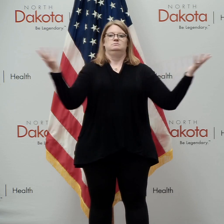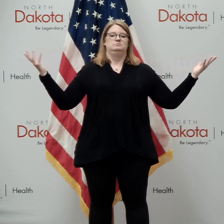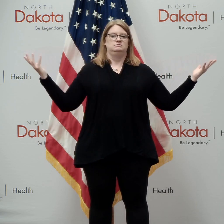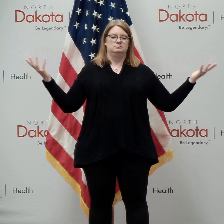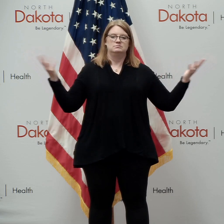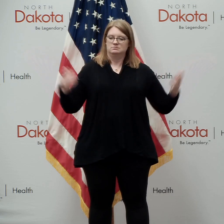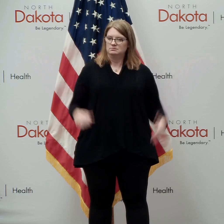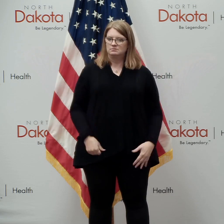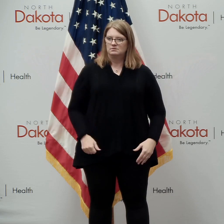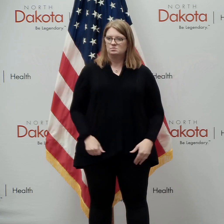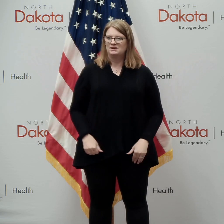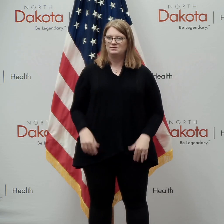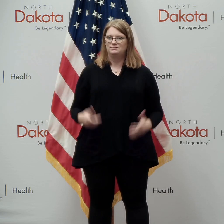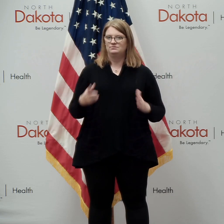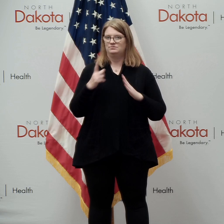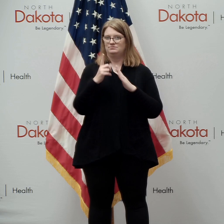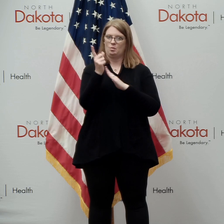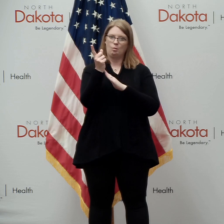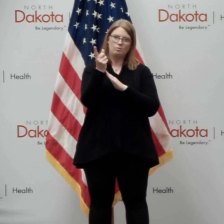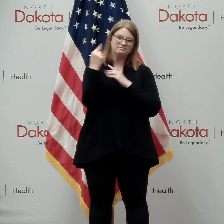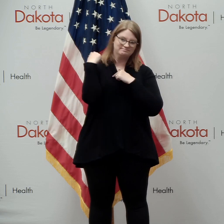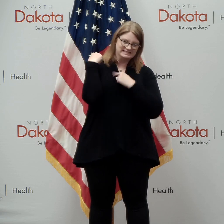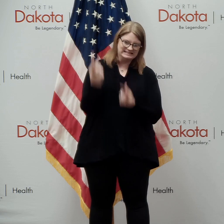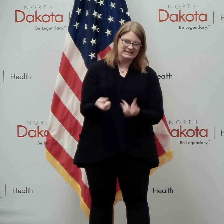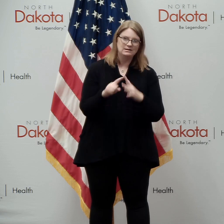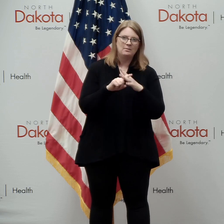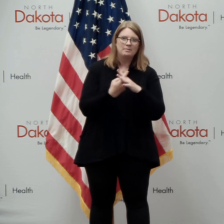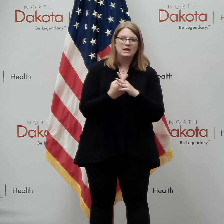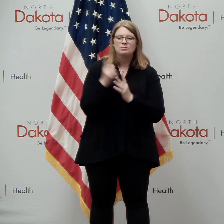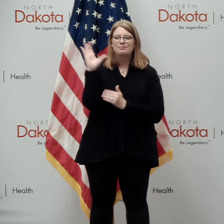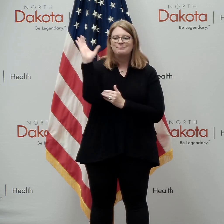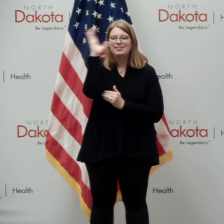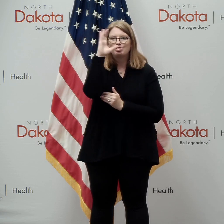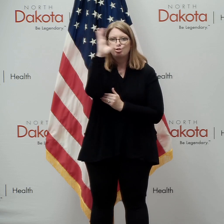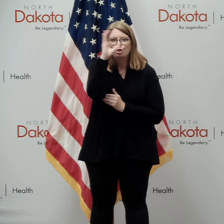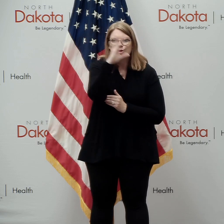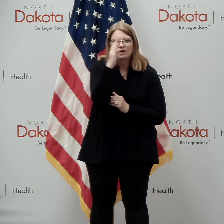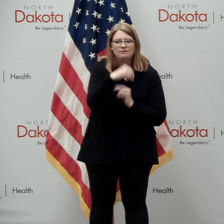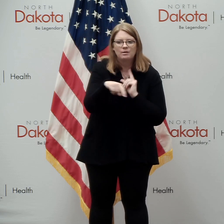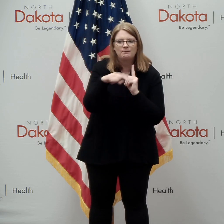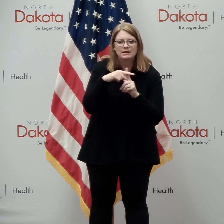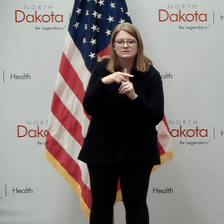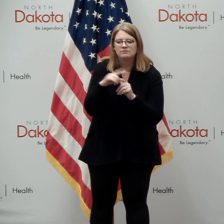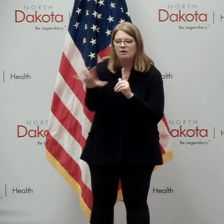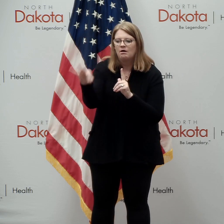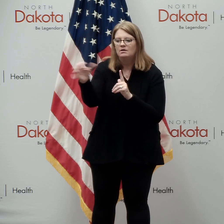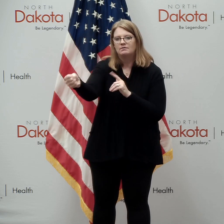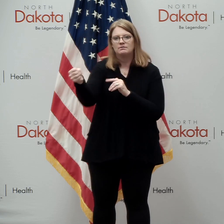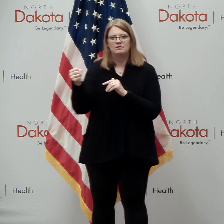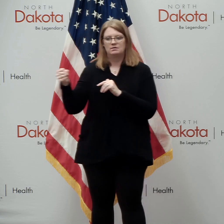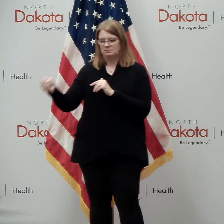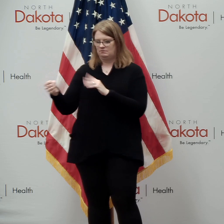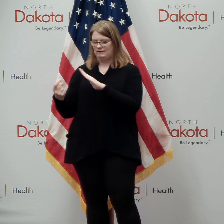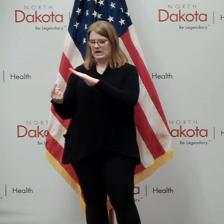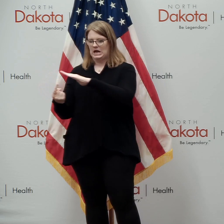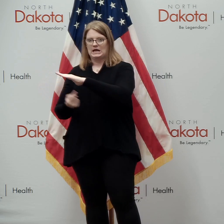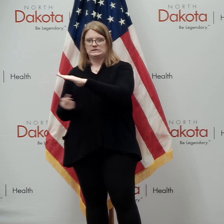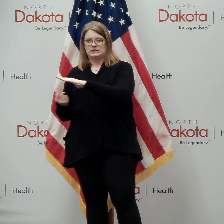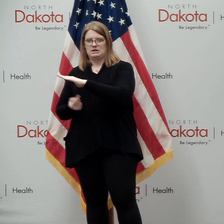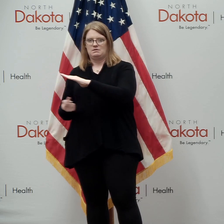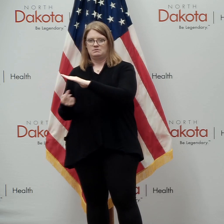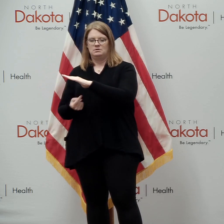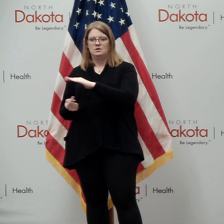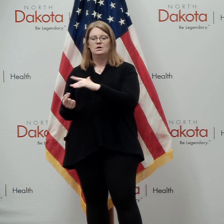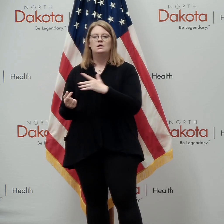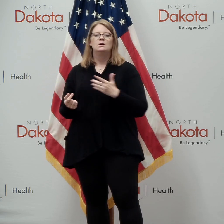And so we have been, from the beginning, hunting for positive cases so that we can isolate them. And so I feel like that, again,